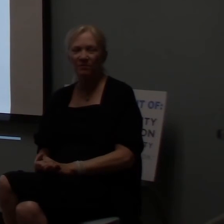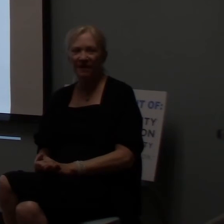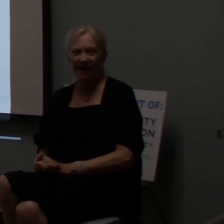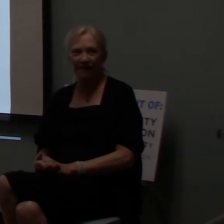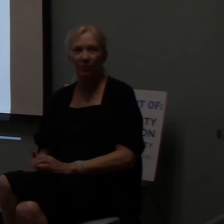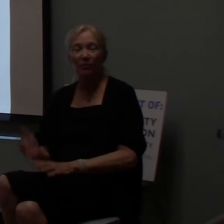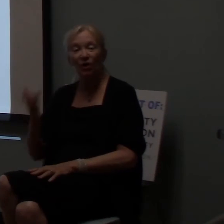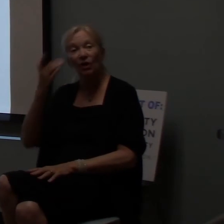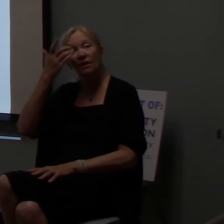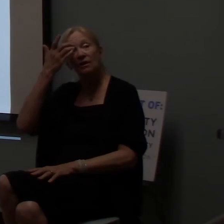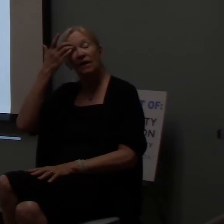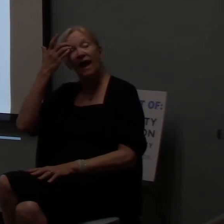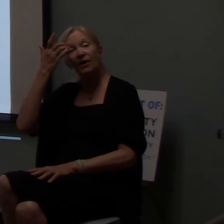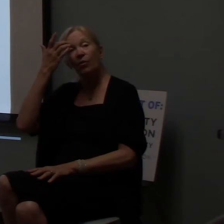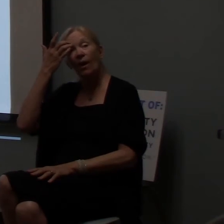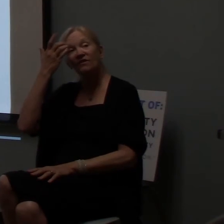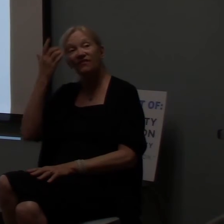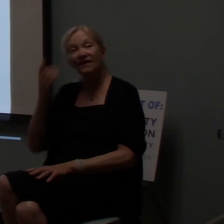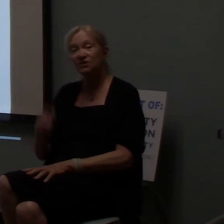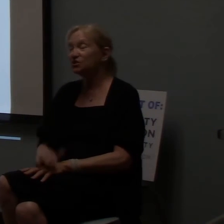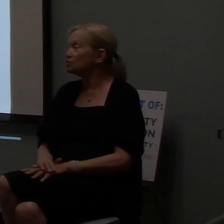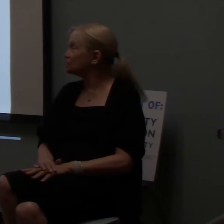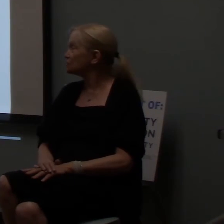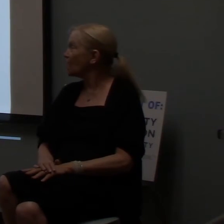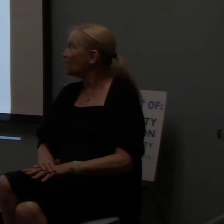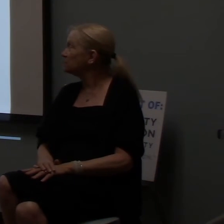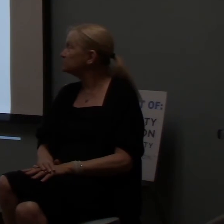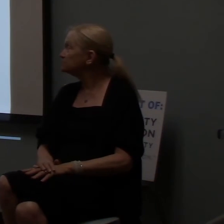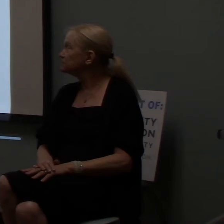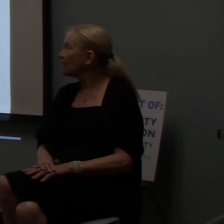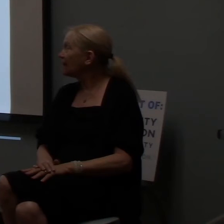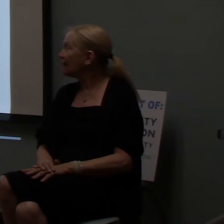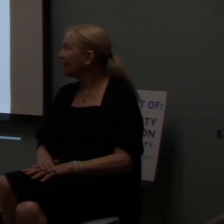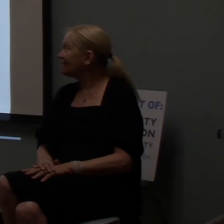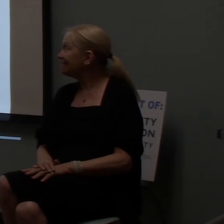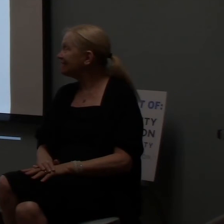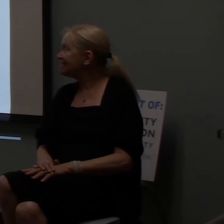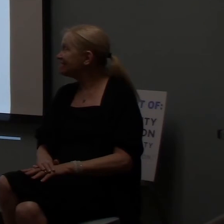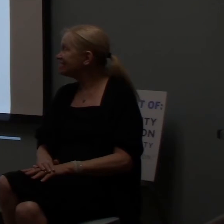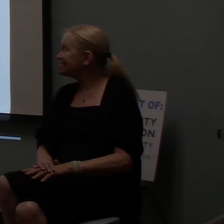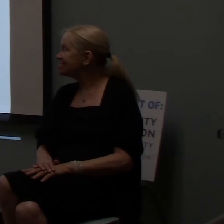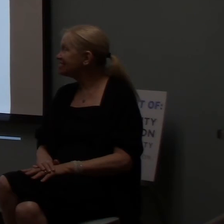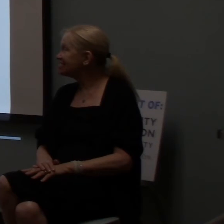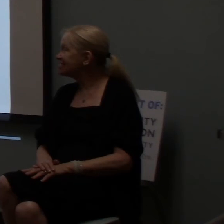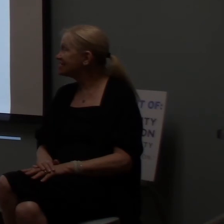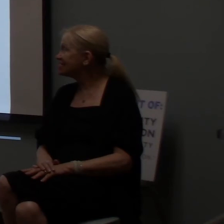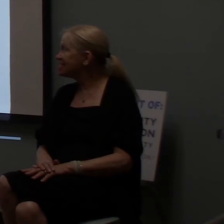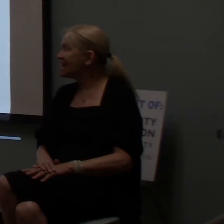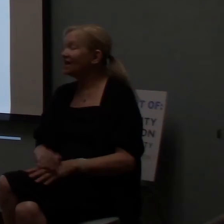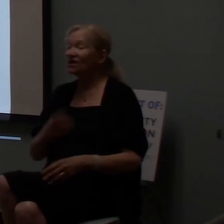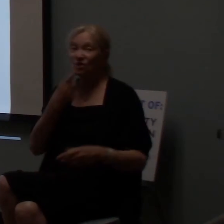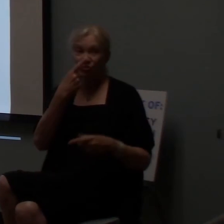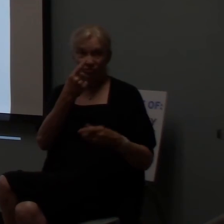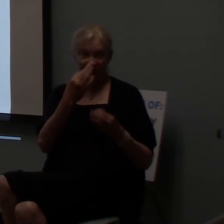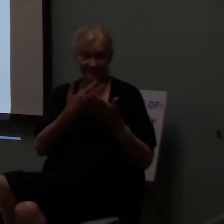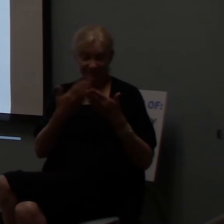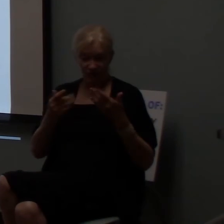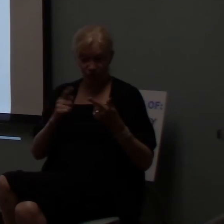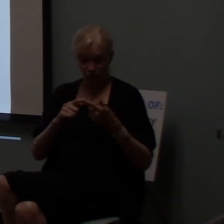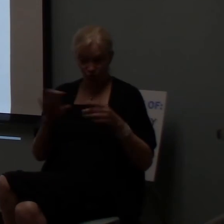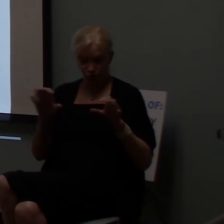that would be capable and qualified to do the job. Well, one of the things that, in order for you to do your